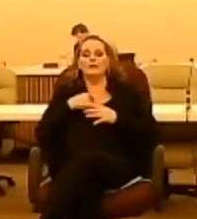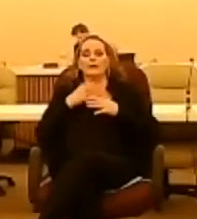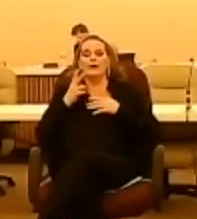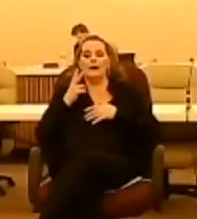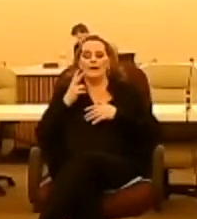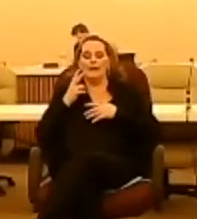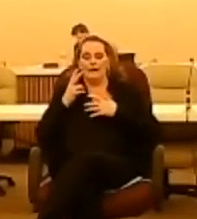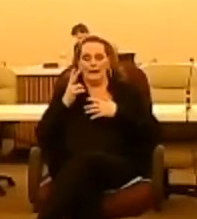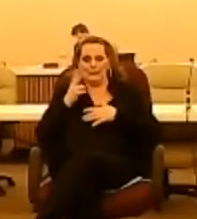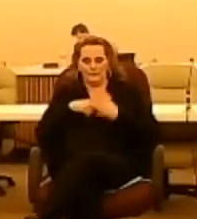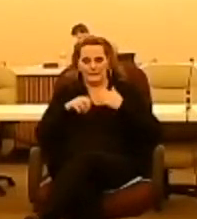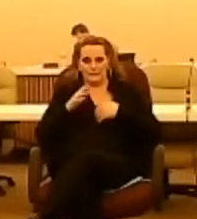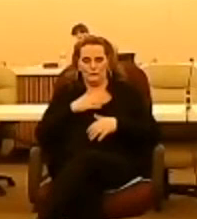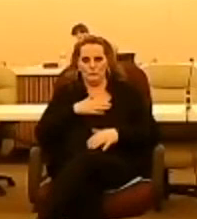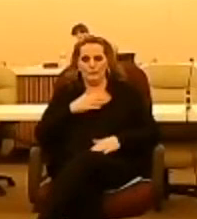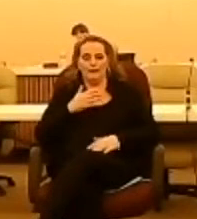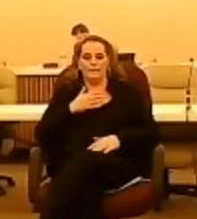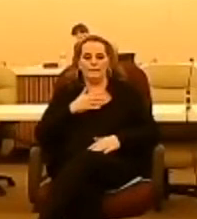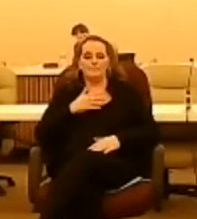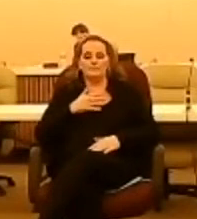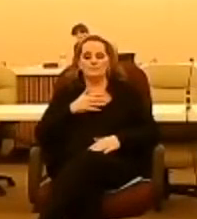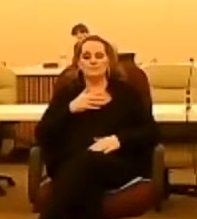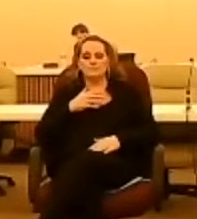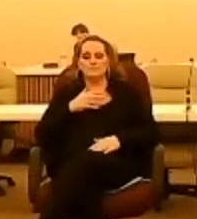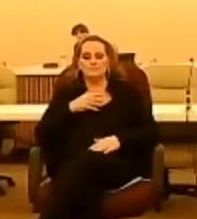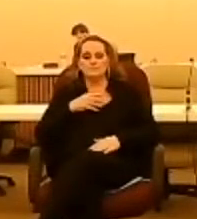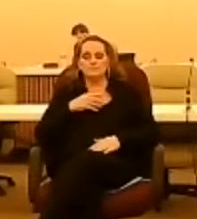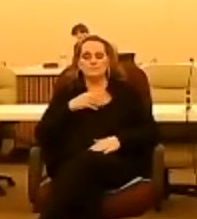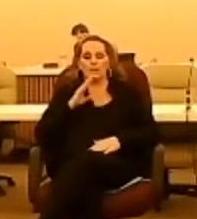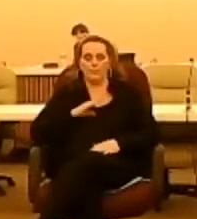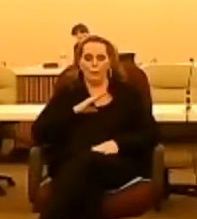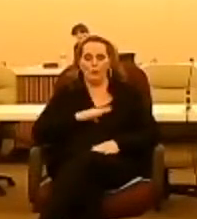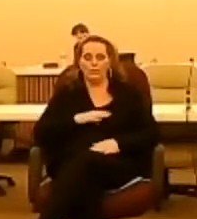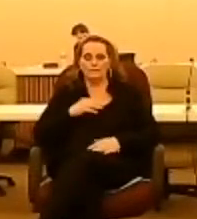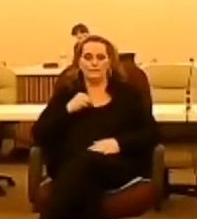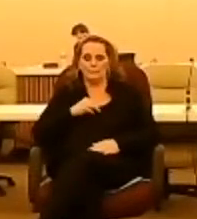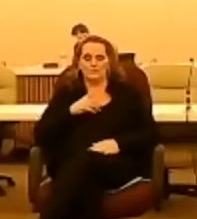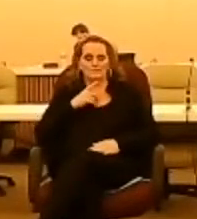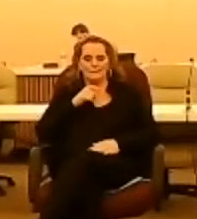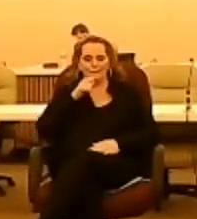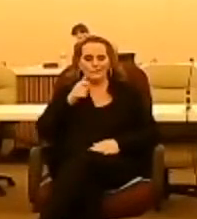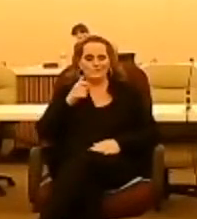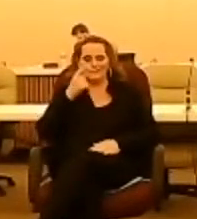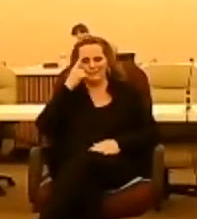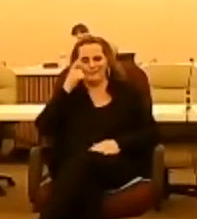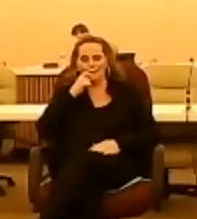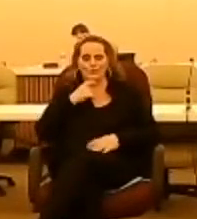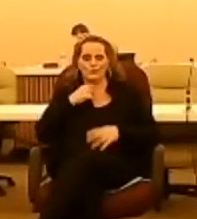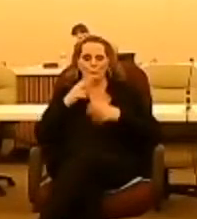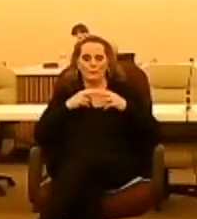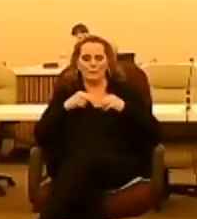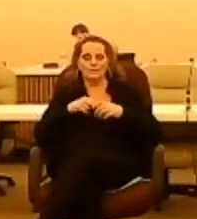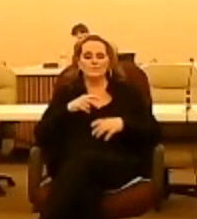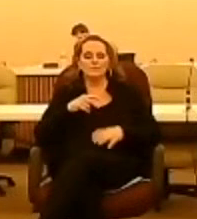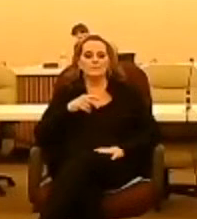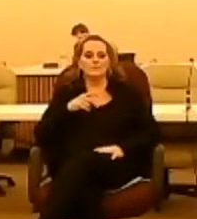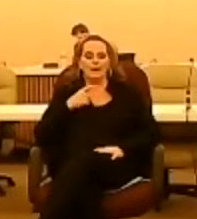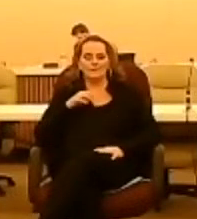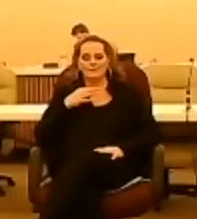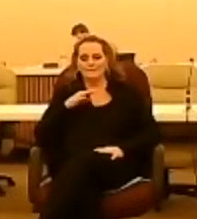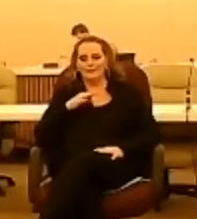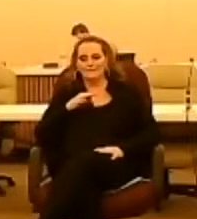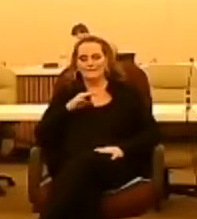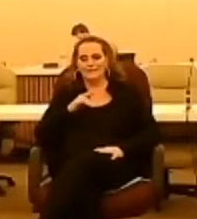it would be coming back, because I didn't think you would be able to build a convenience store on 1,980 square